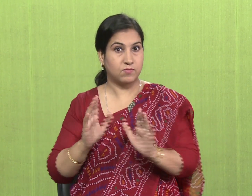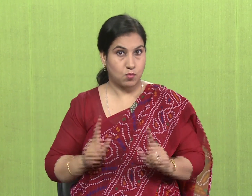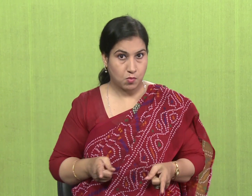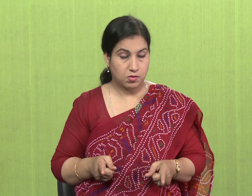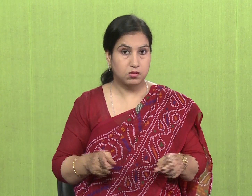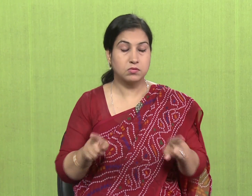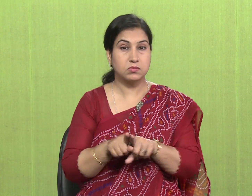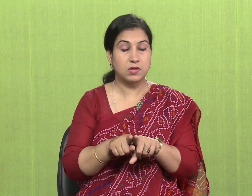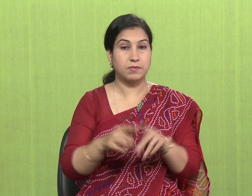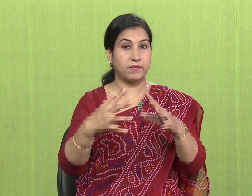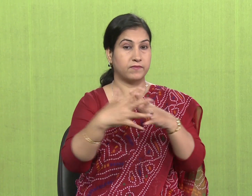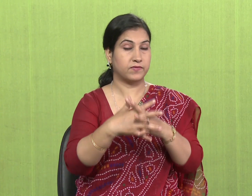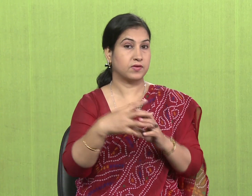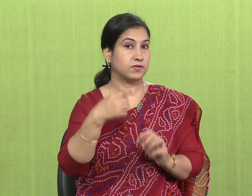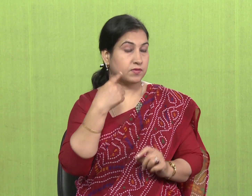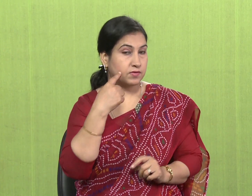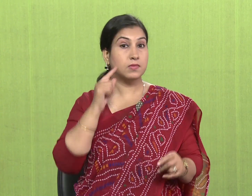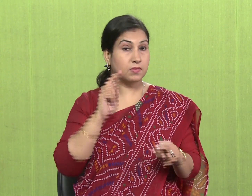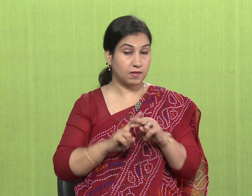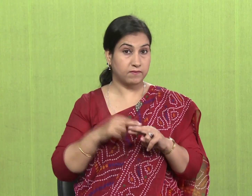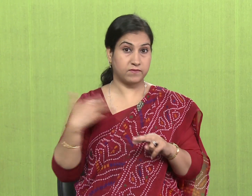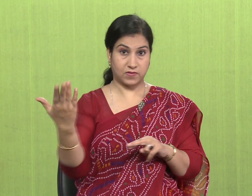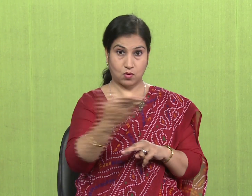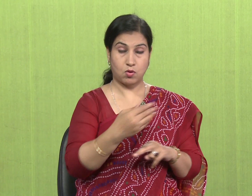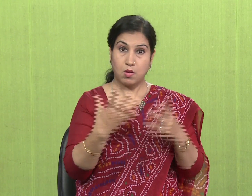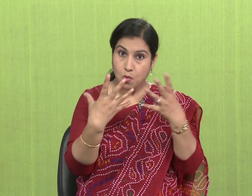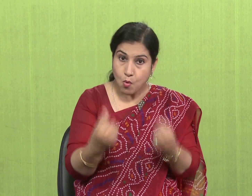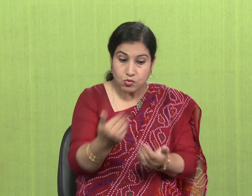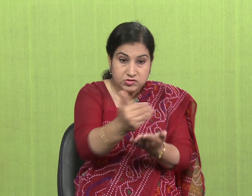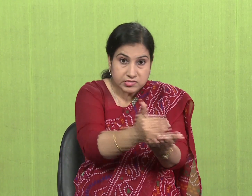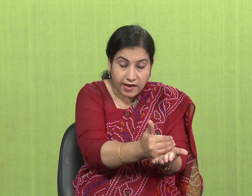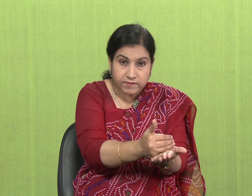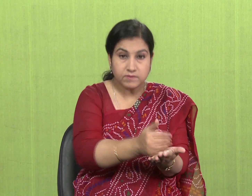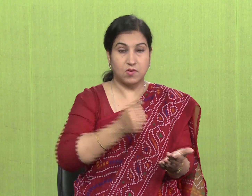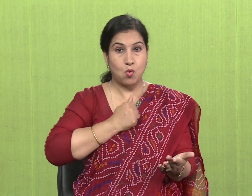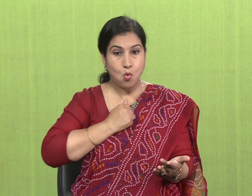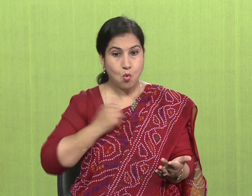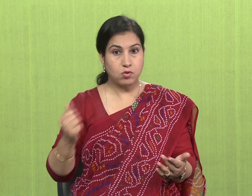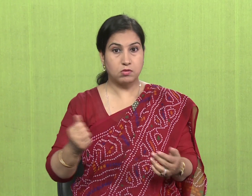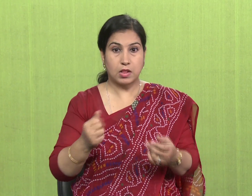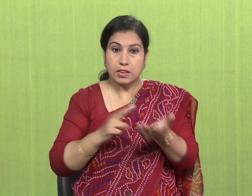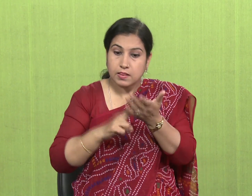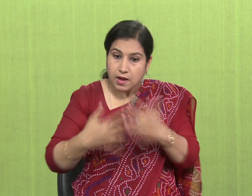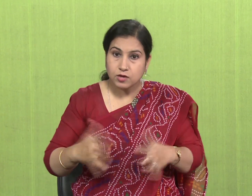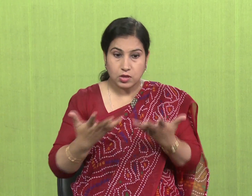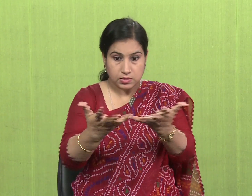If we want to conserve our natural vegetation and wildlife, we need to